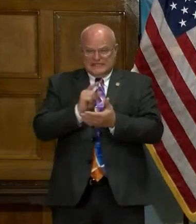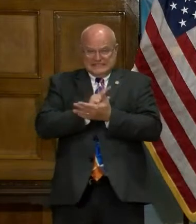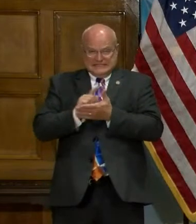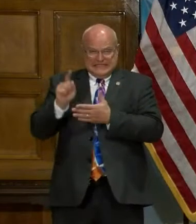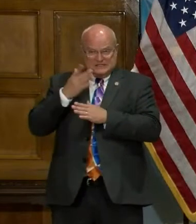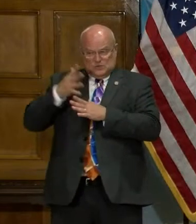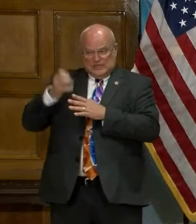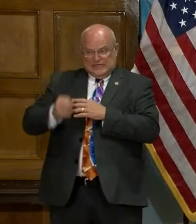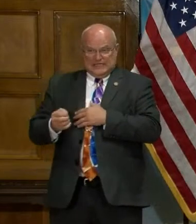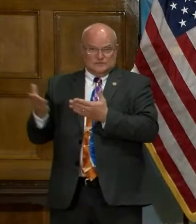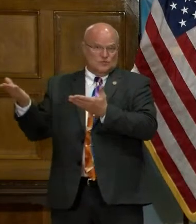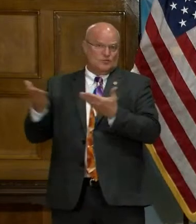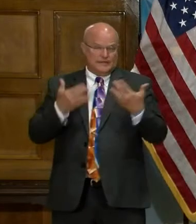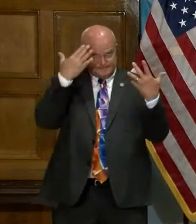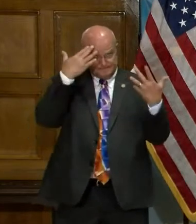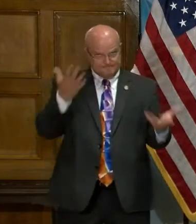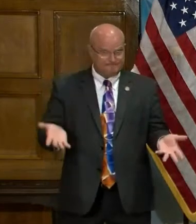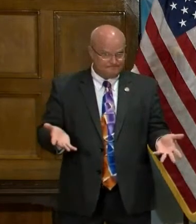weekend will bring.